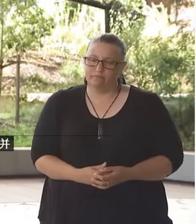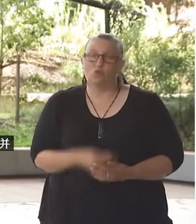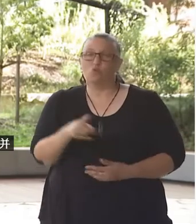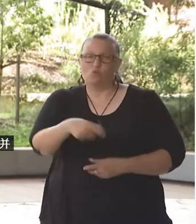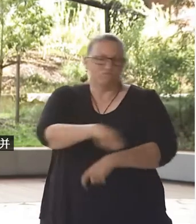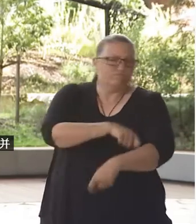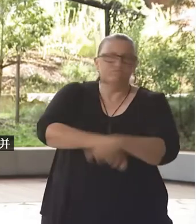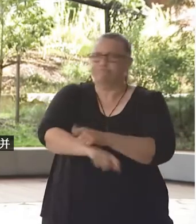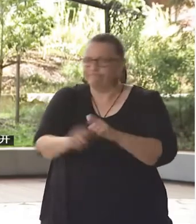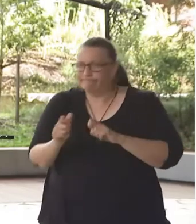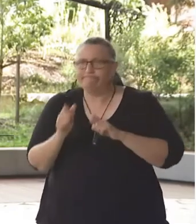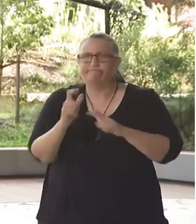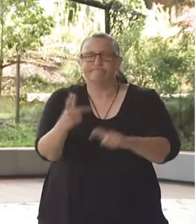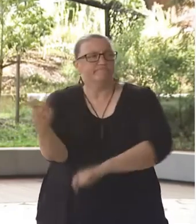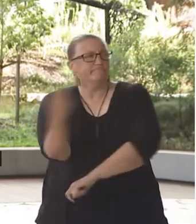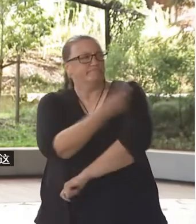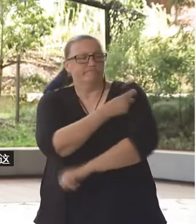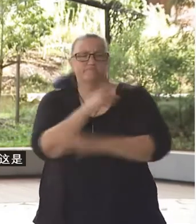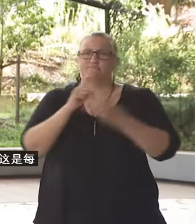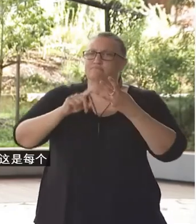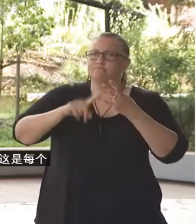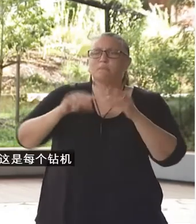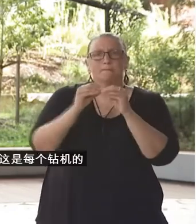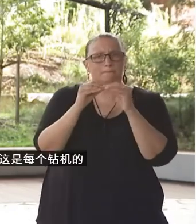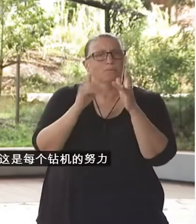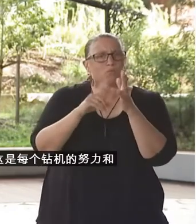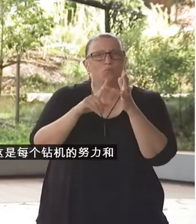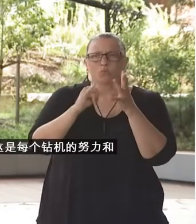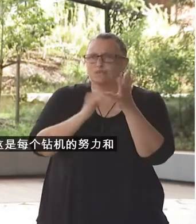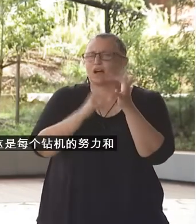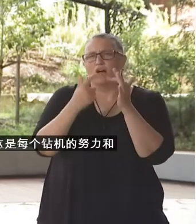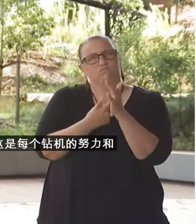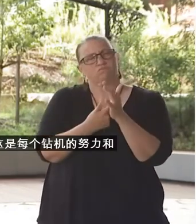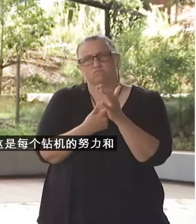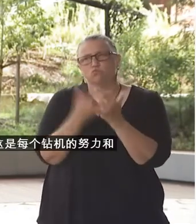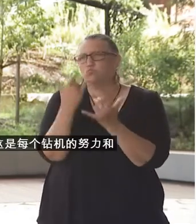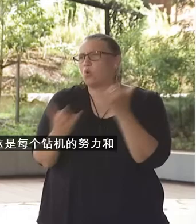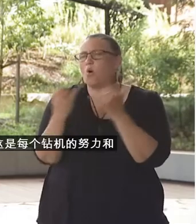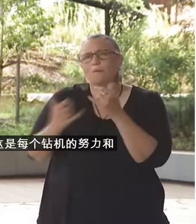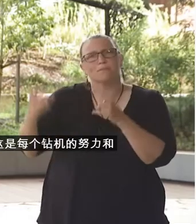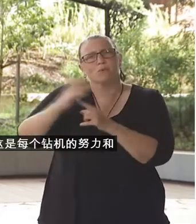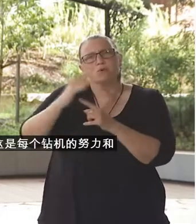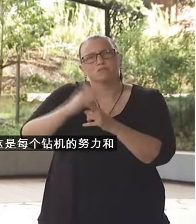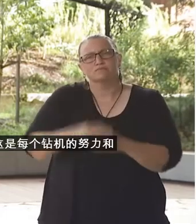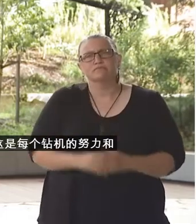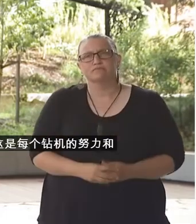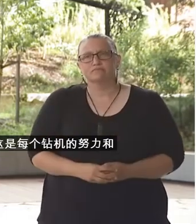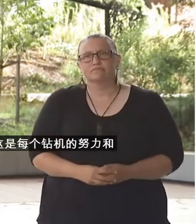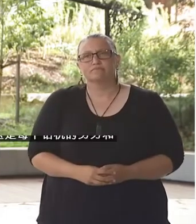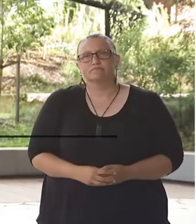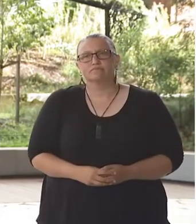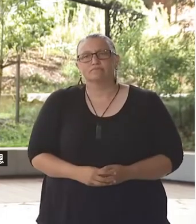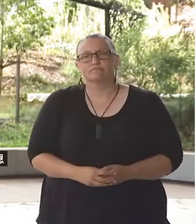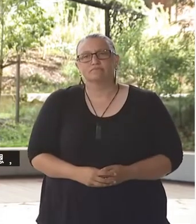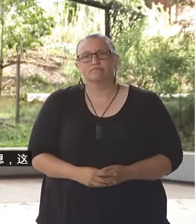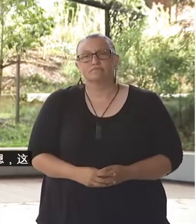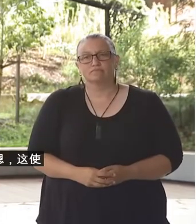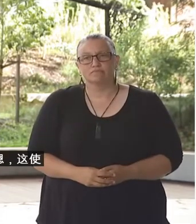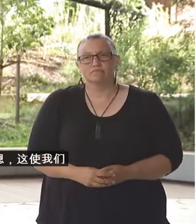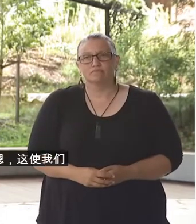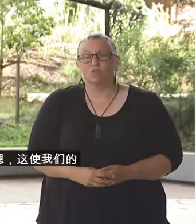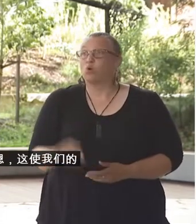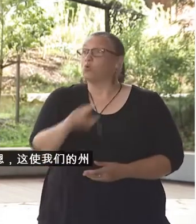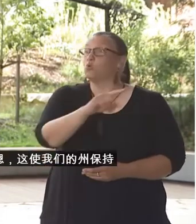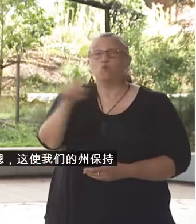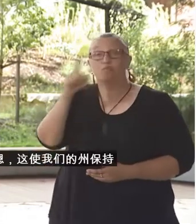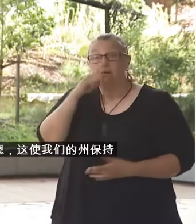getting vaccinated. That has been key. It is the efforts and sacrifices of everyone right across New South Wales